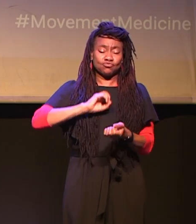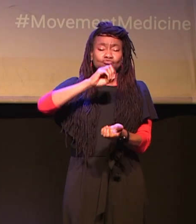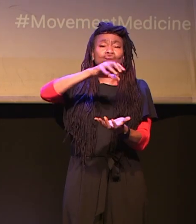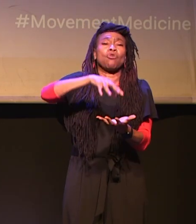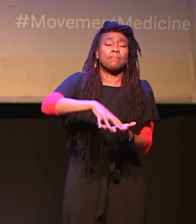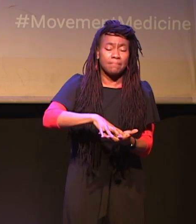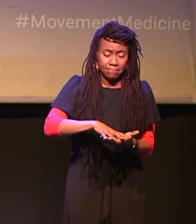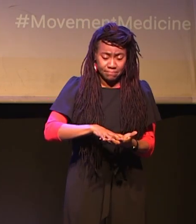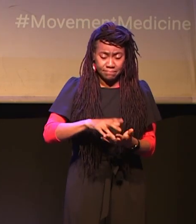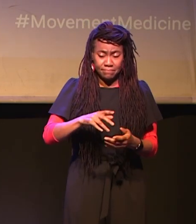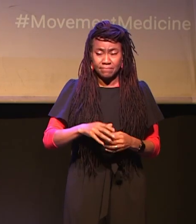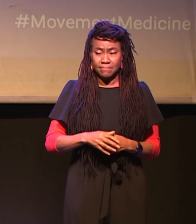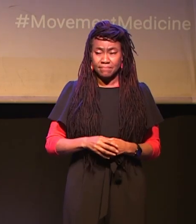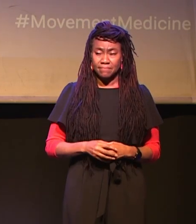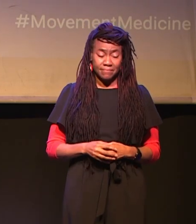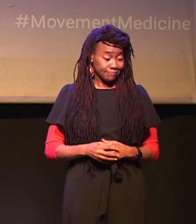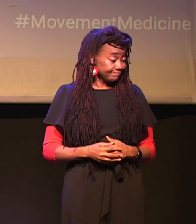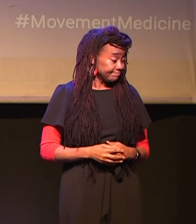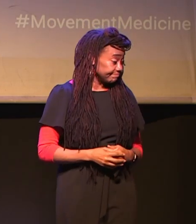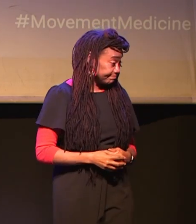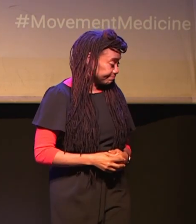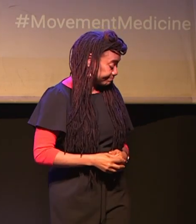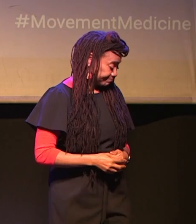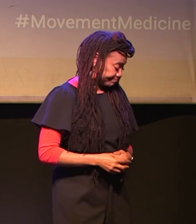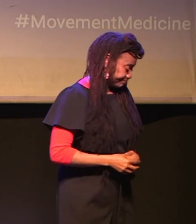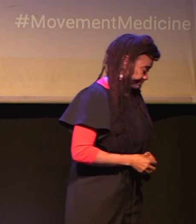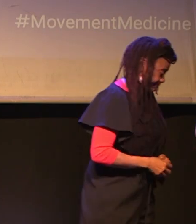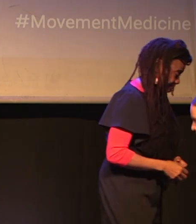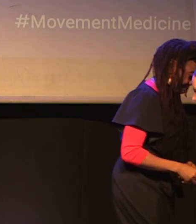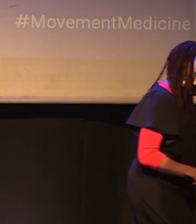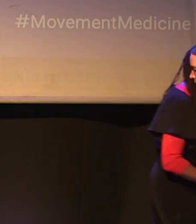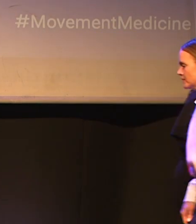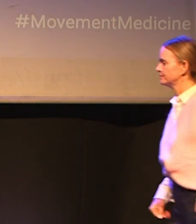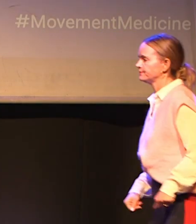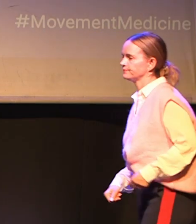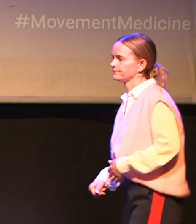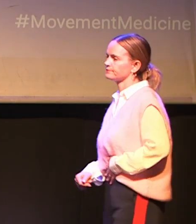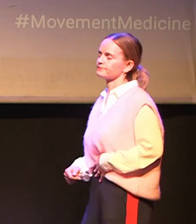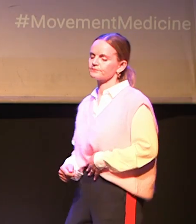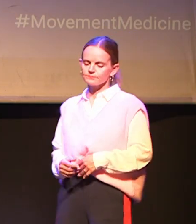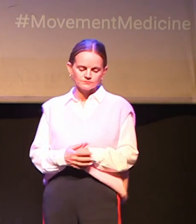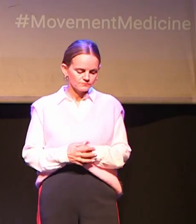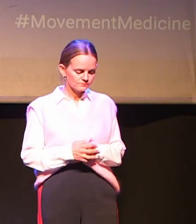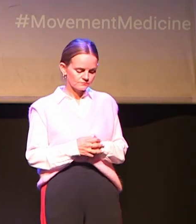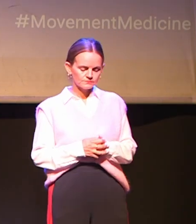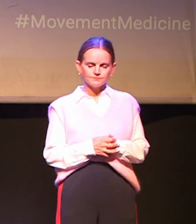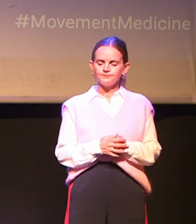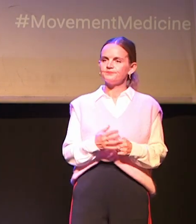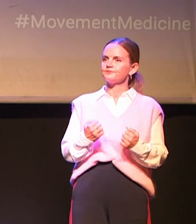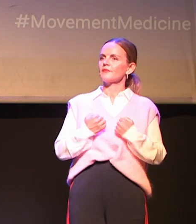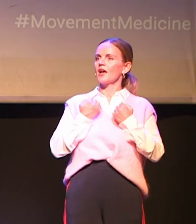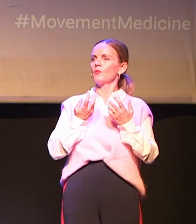Our organization got some land, and one of the requirements for me was I need a place where people can